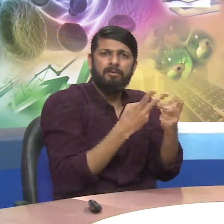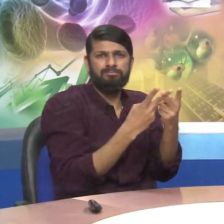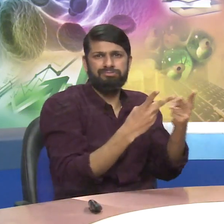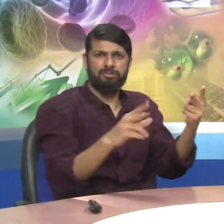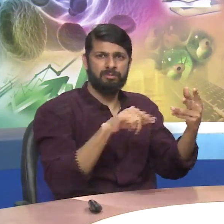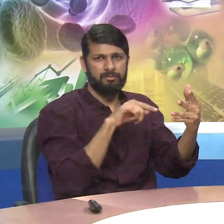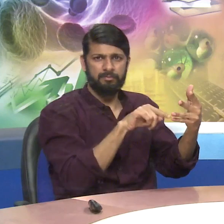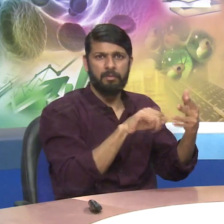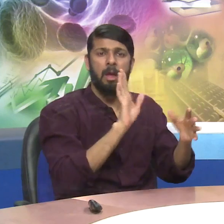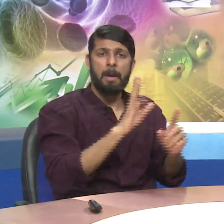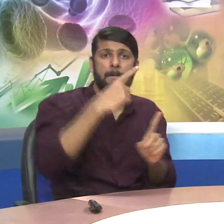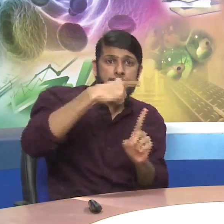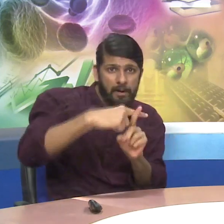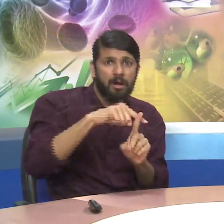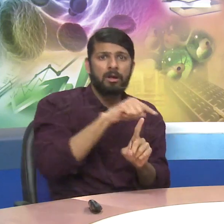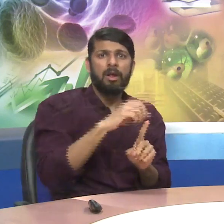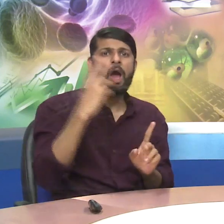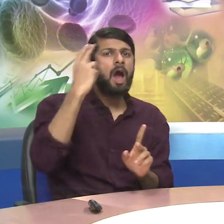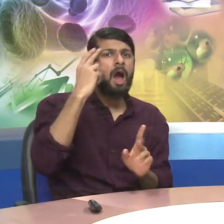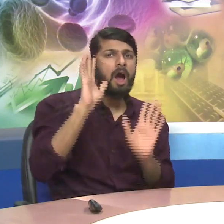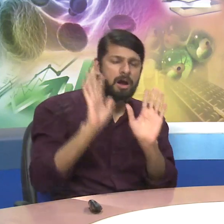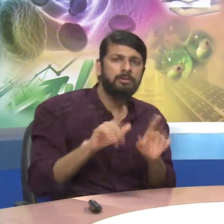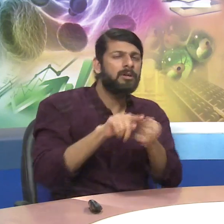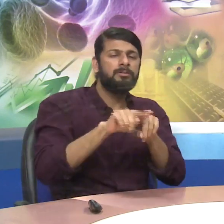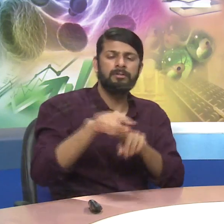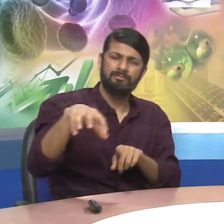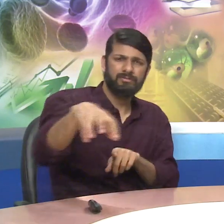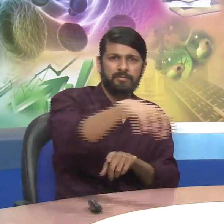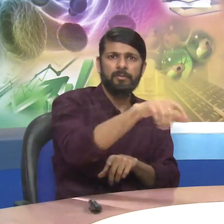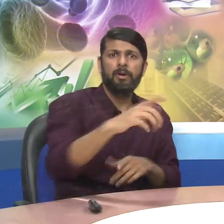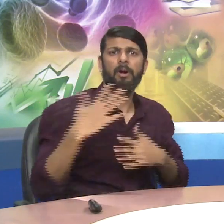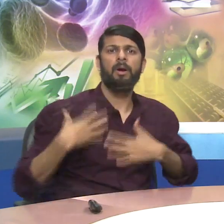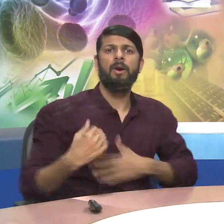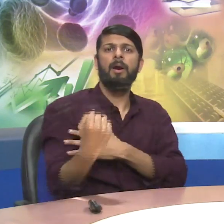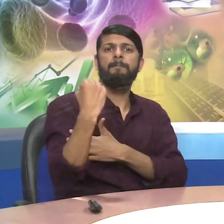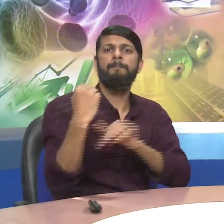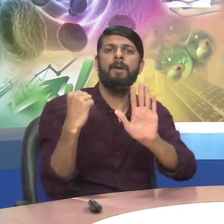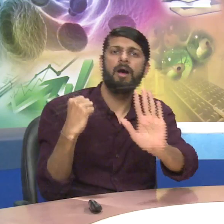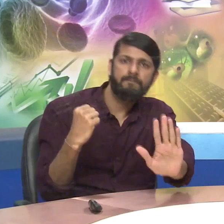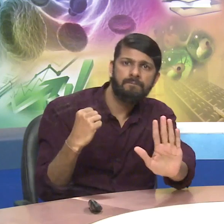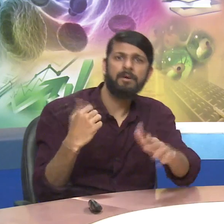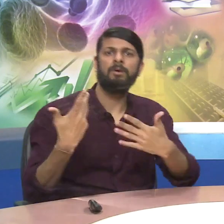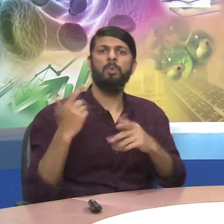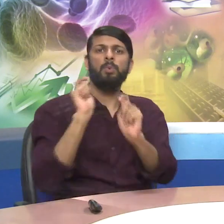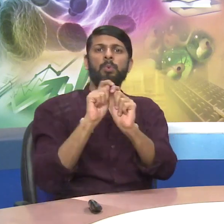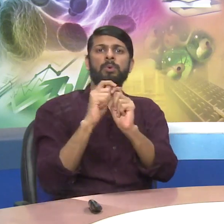In addition, it describes the rights and duties of the